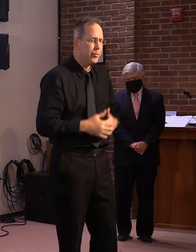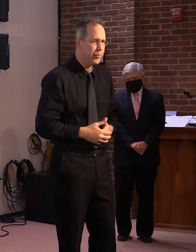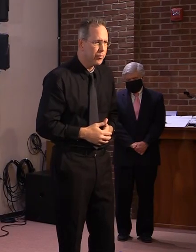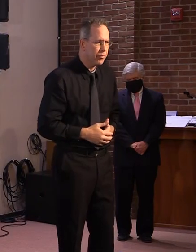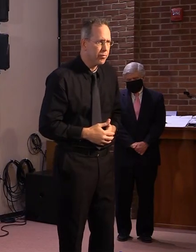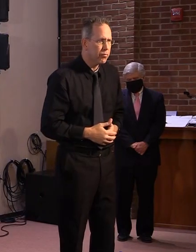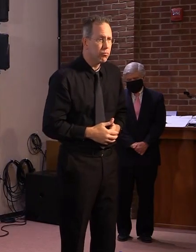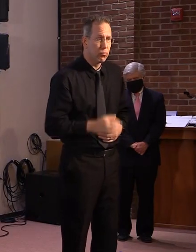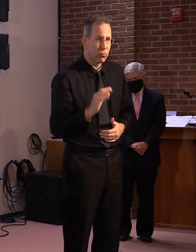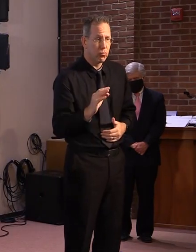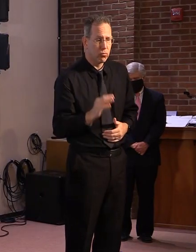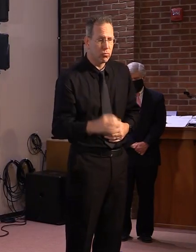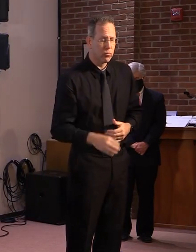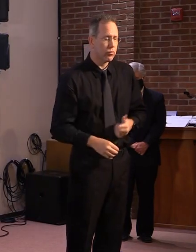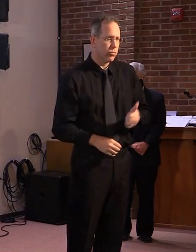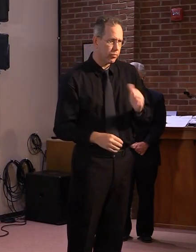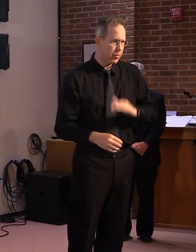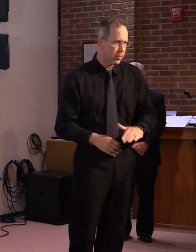Good morning.